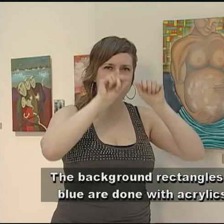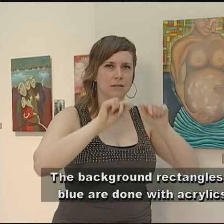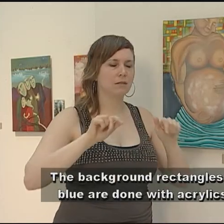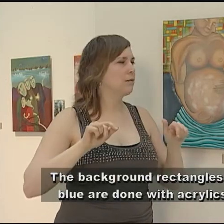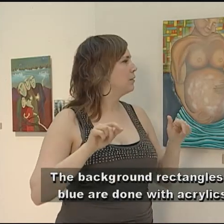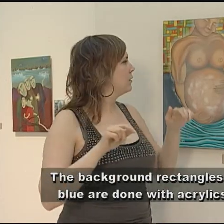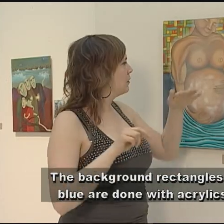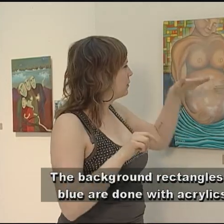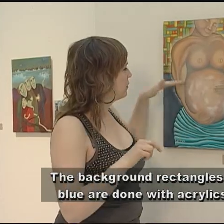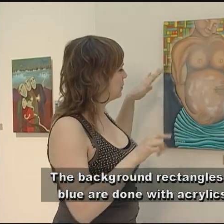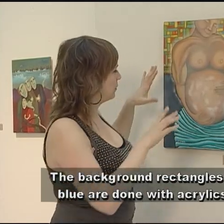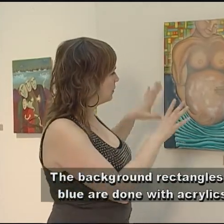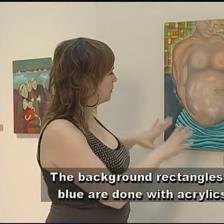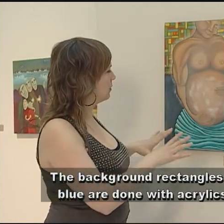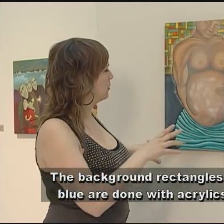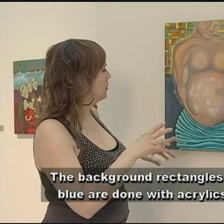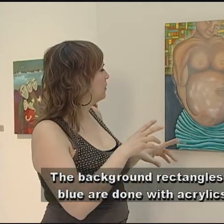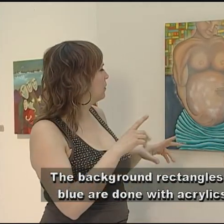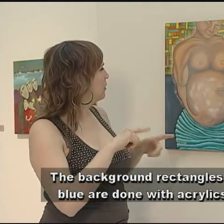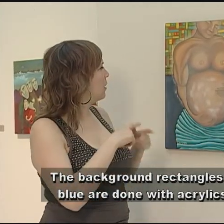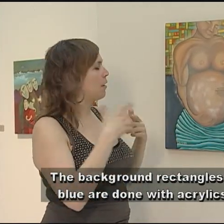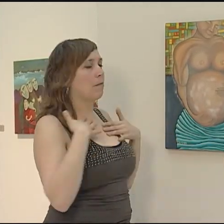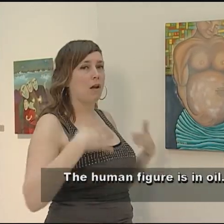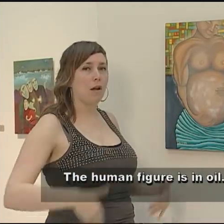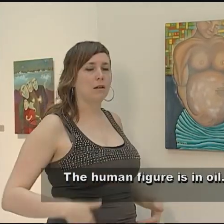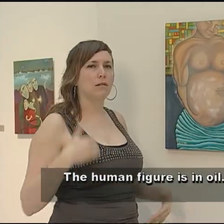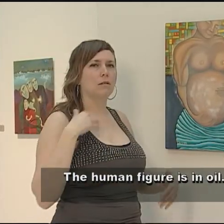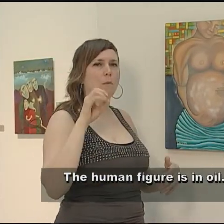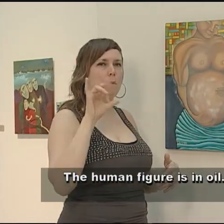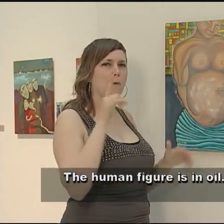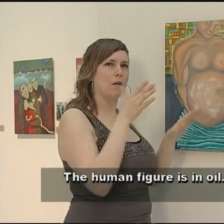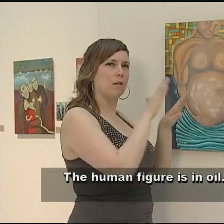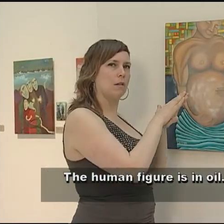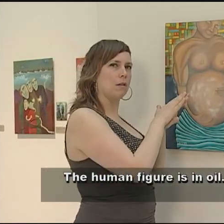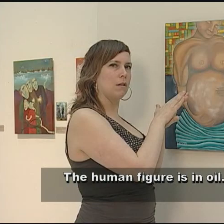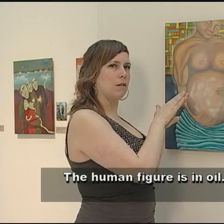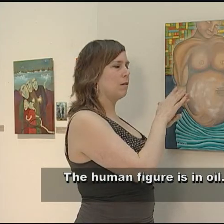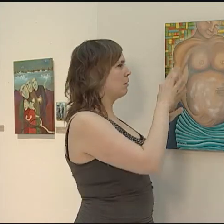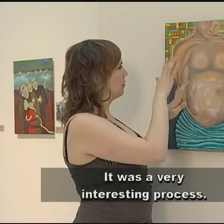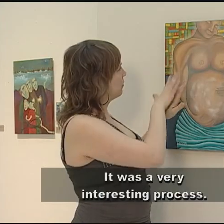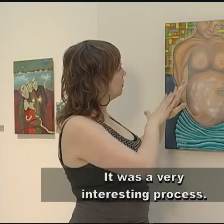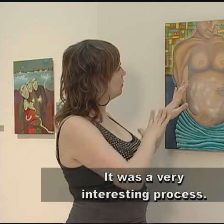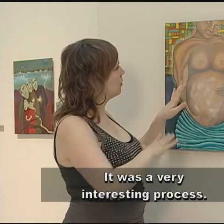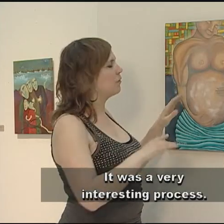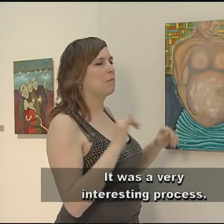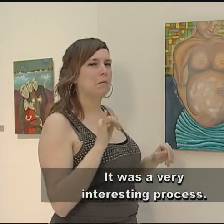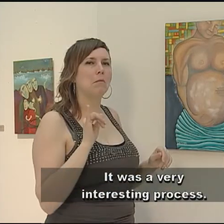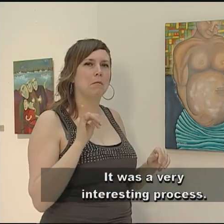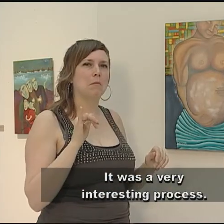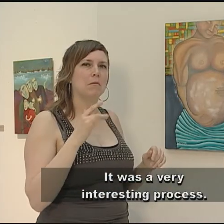background rectangles in blue are done with acrylics. The human figure is in oil. It was a very interesting